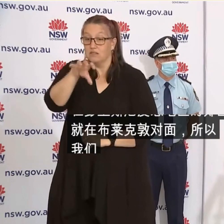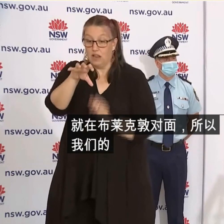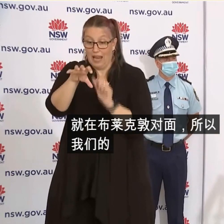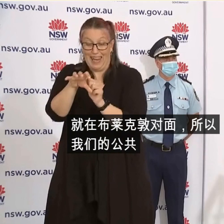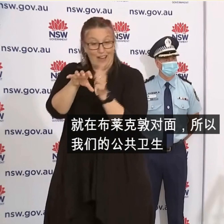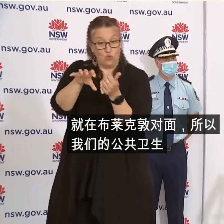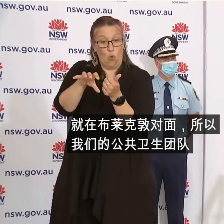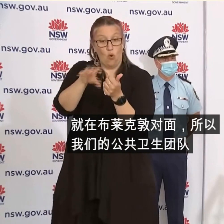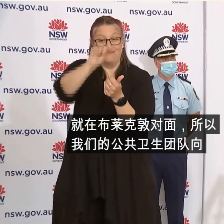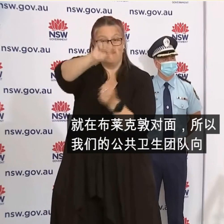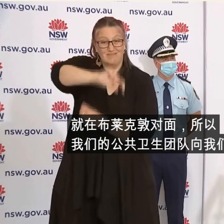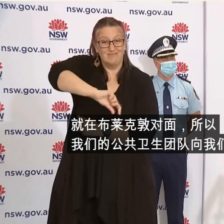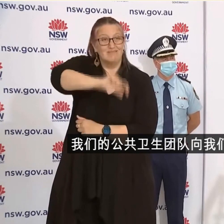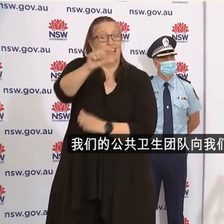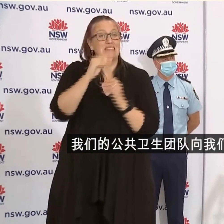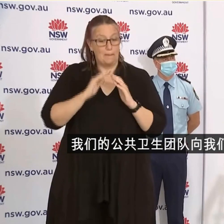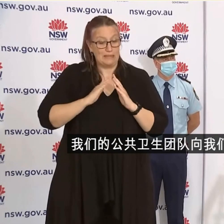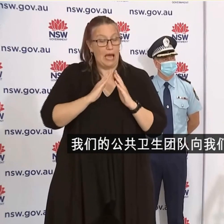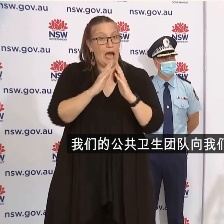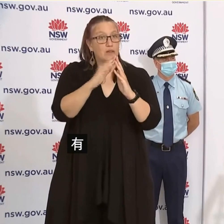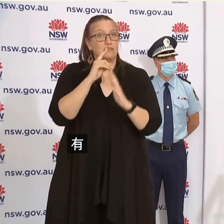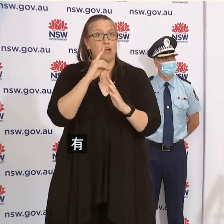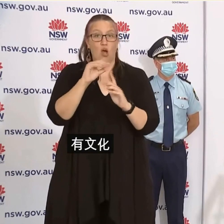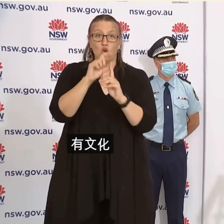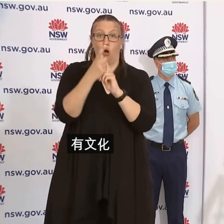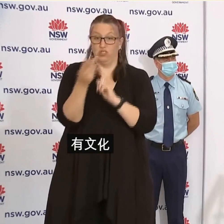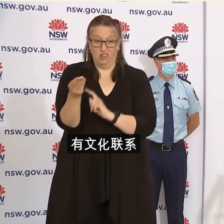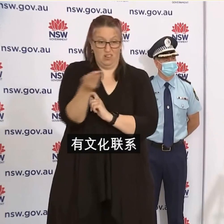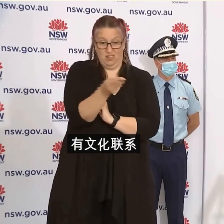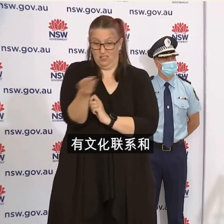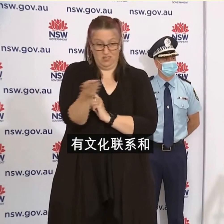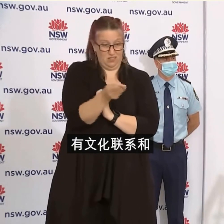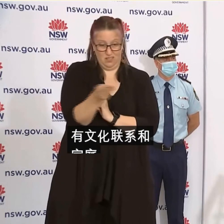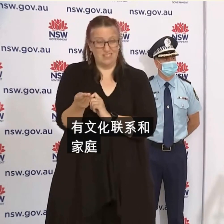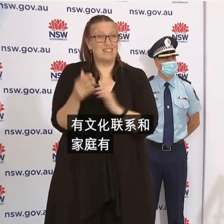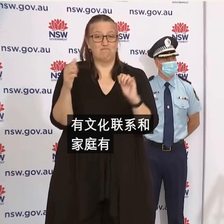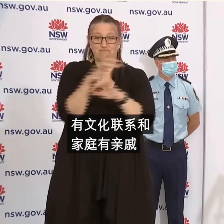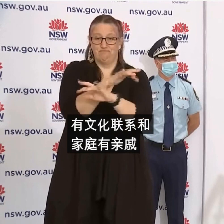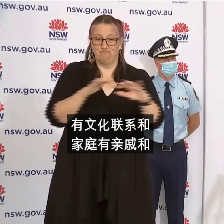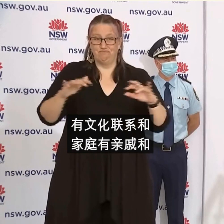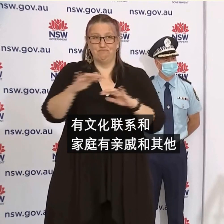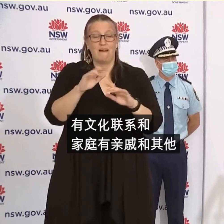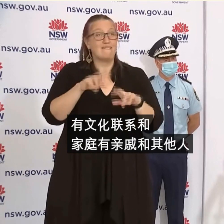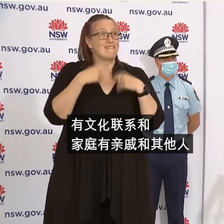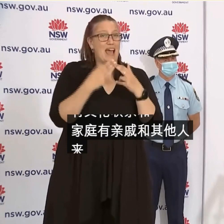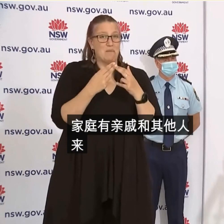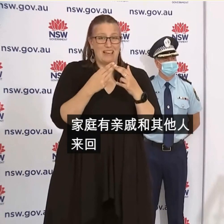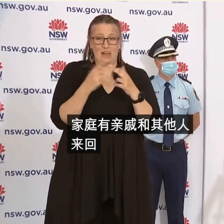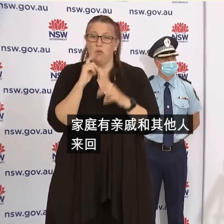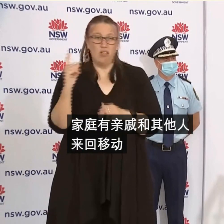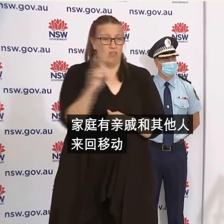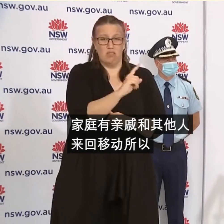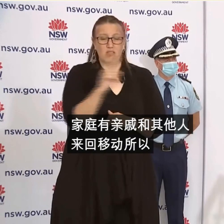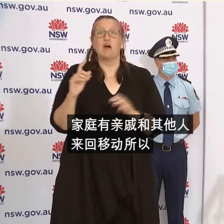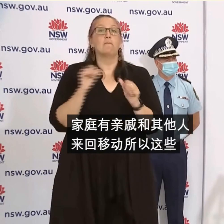So, our public health team identifies to us that there are cultural connections and families that have relatives and others that move